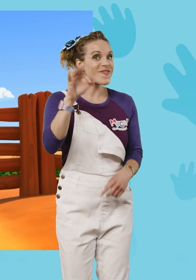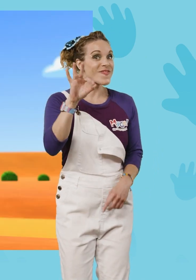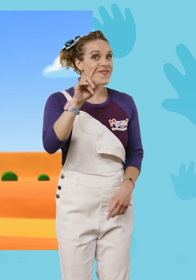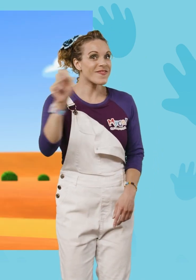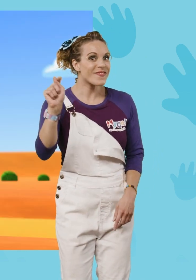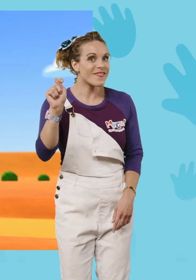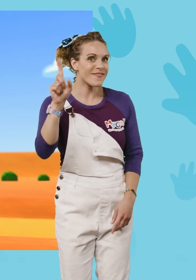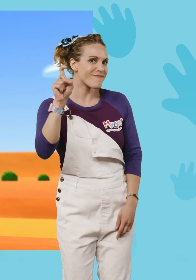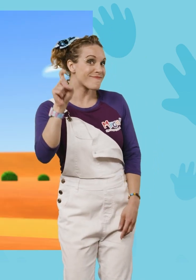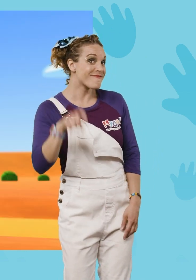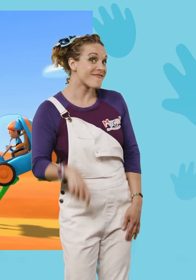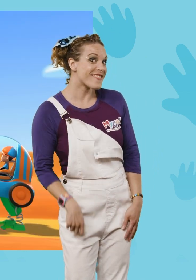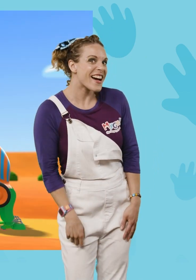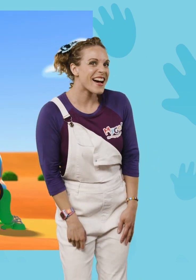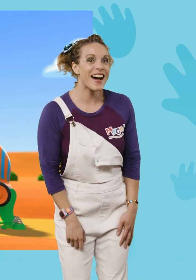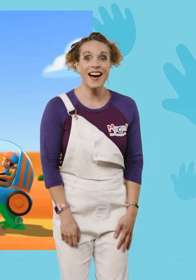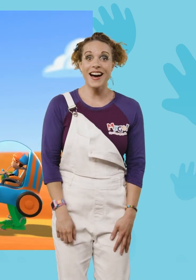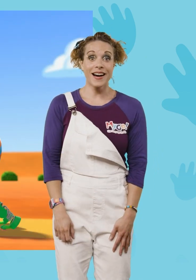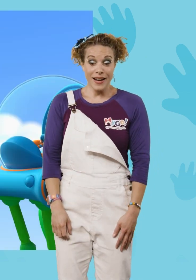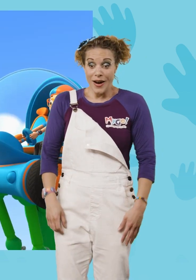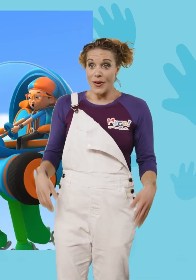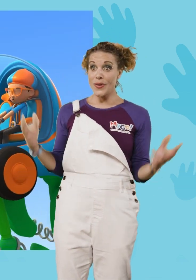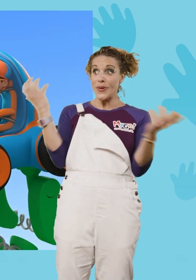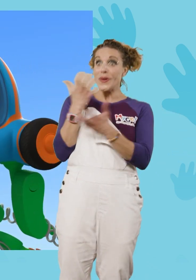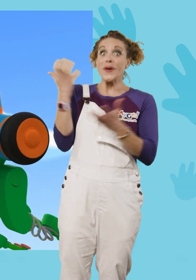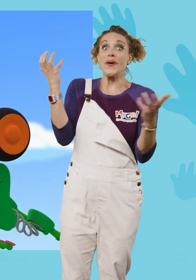a 10-footer?